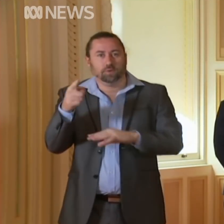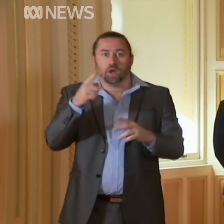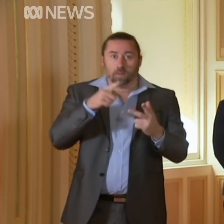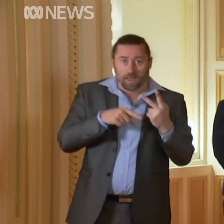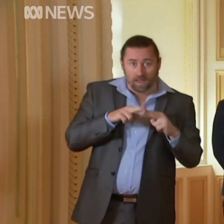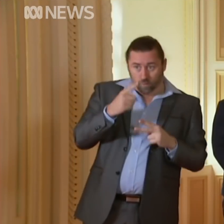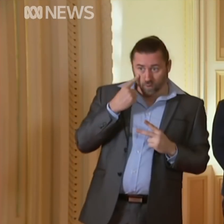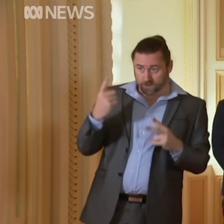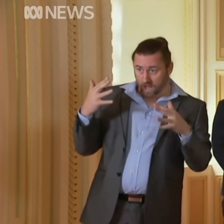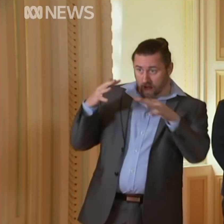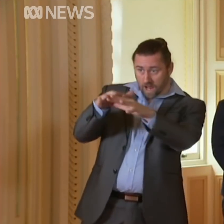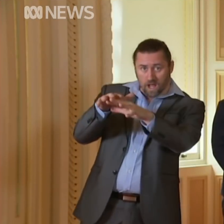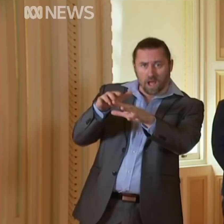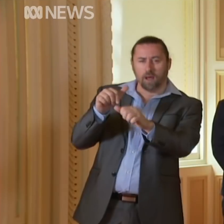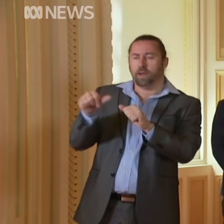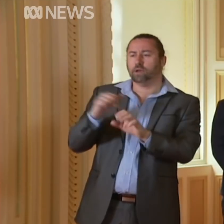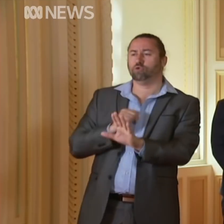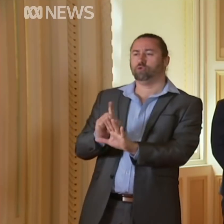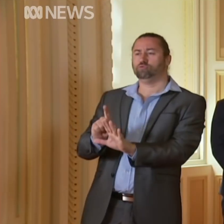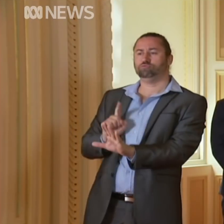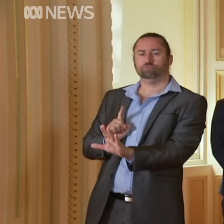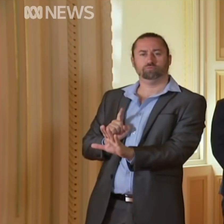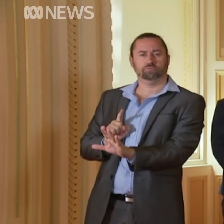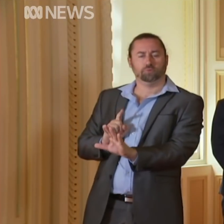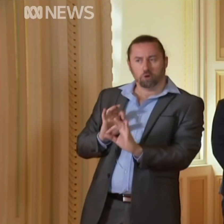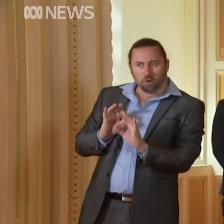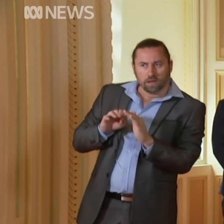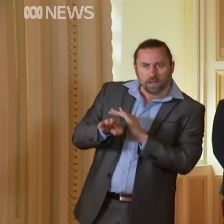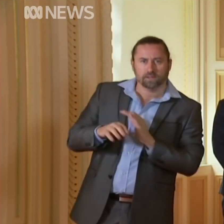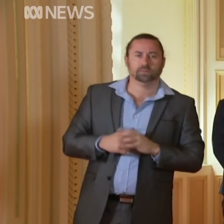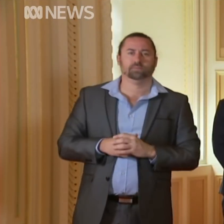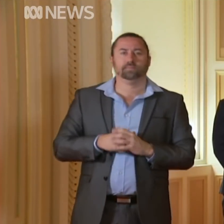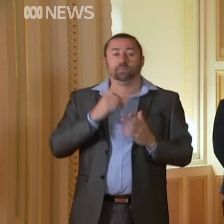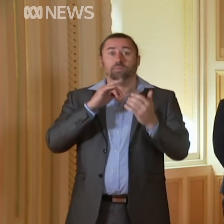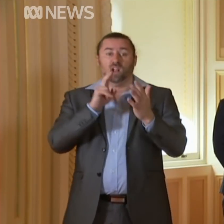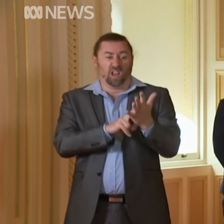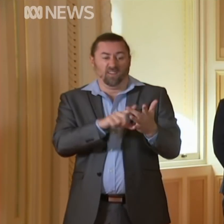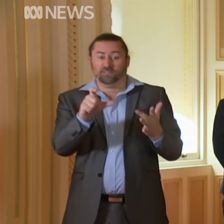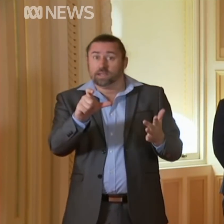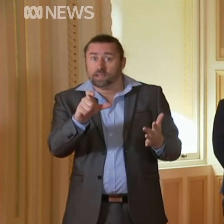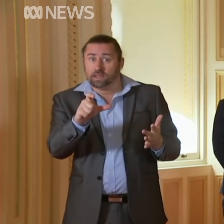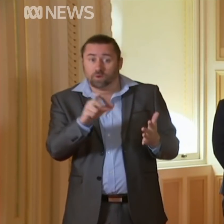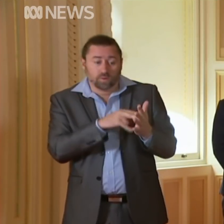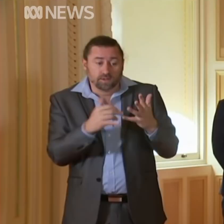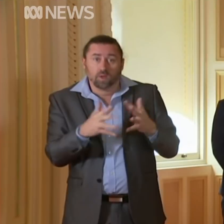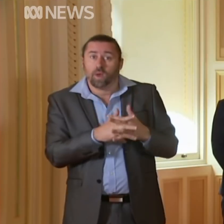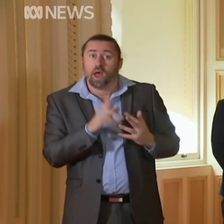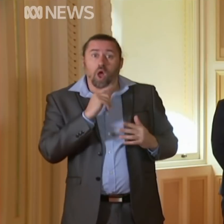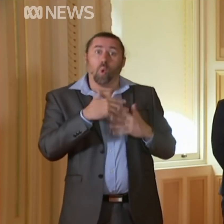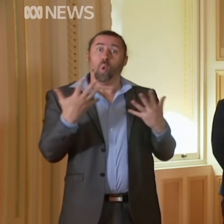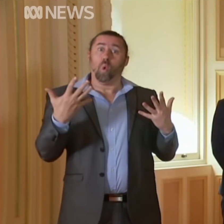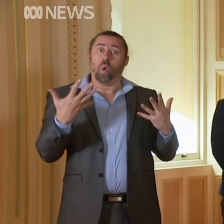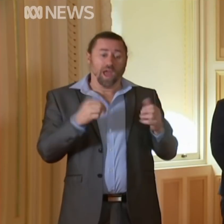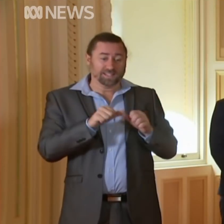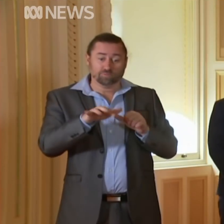crowds, you should avoid those crowds. What we have seen in southern states, especially like in Victoria, a lot of transmission